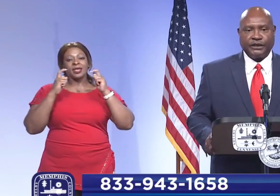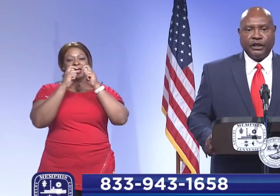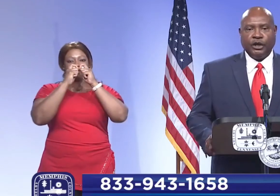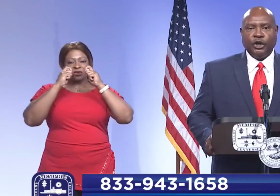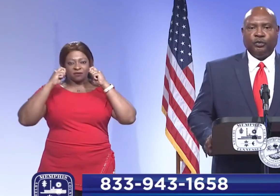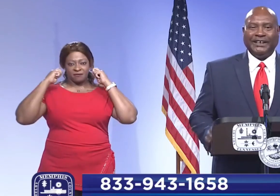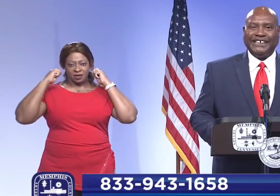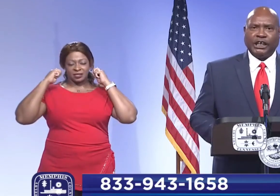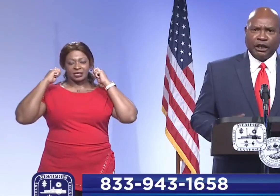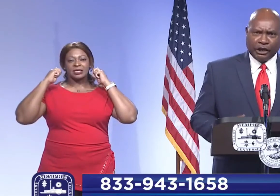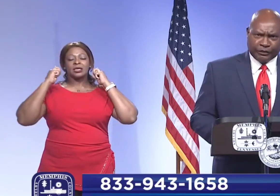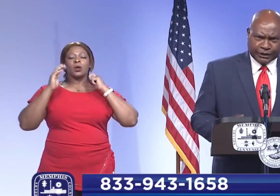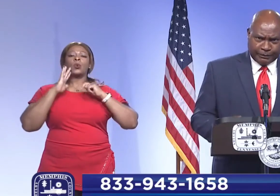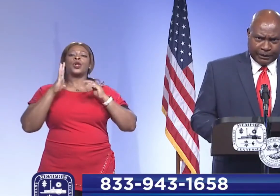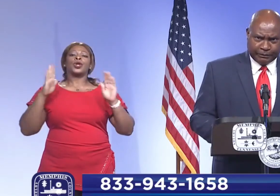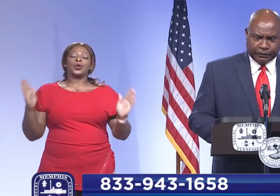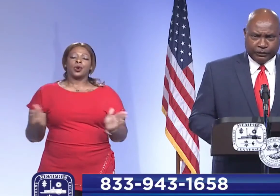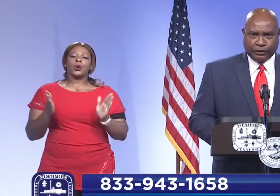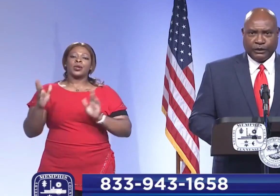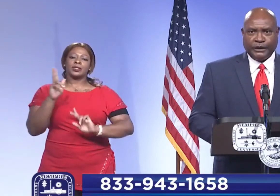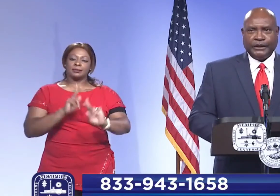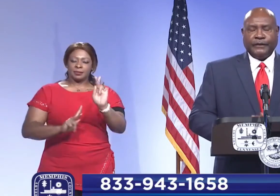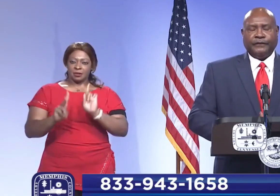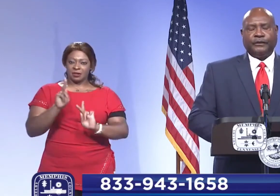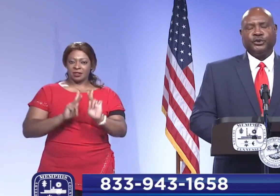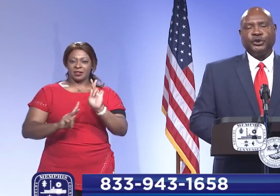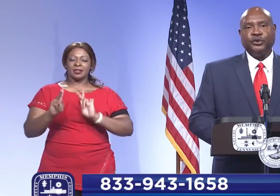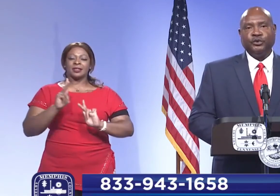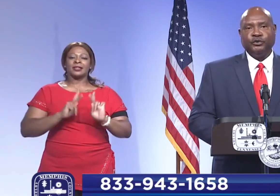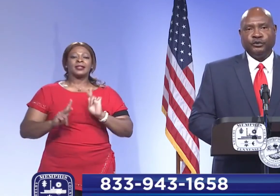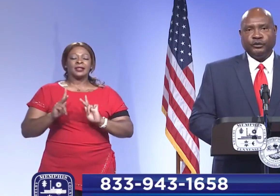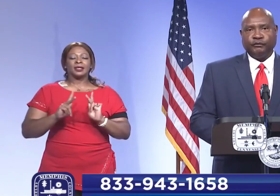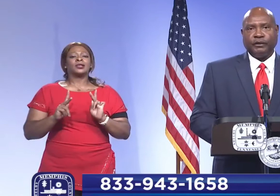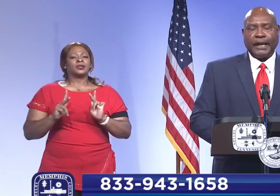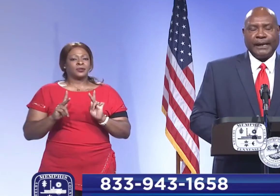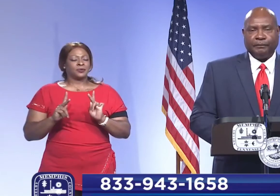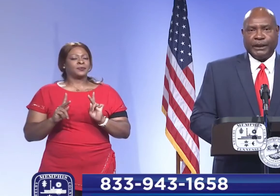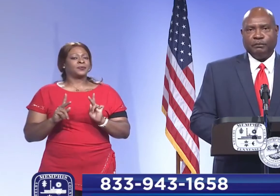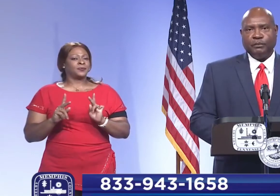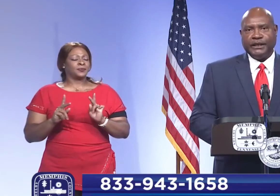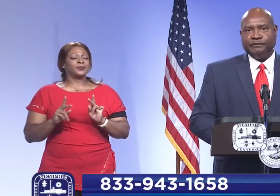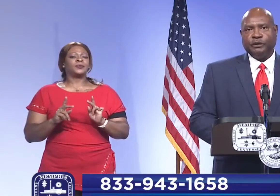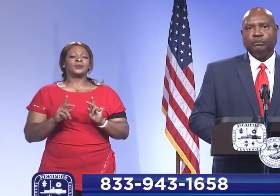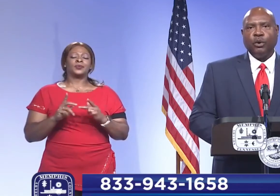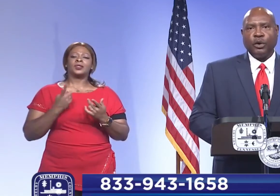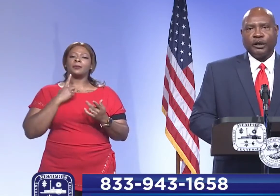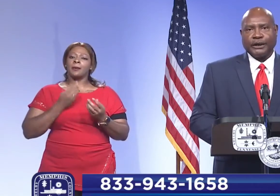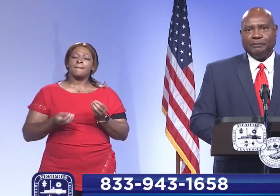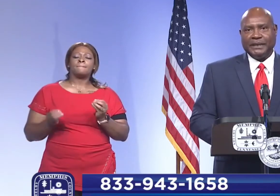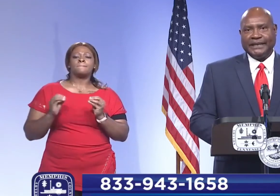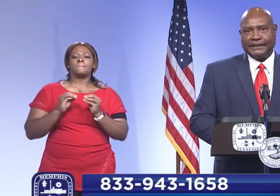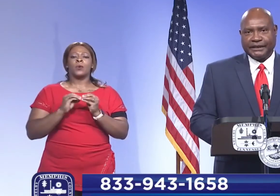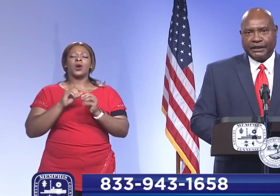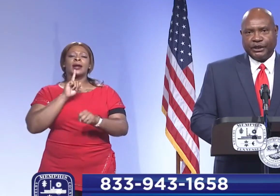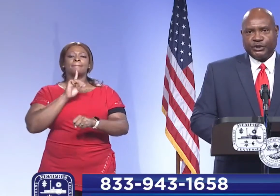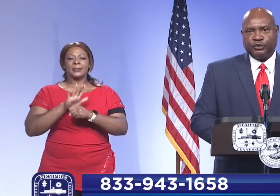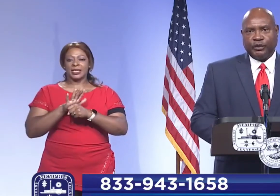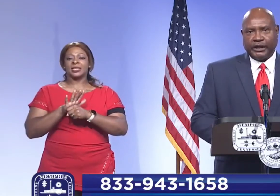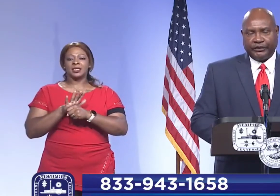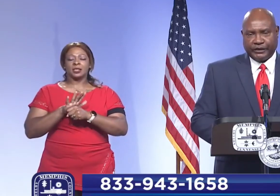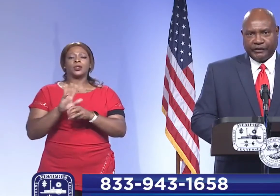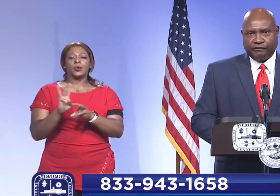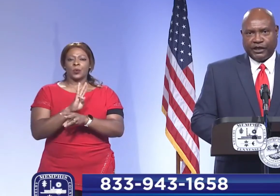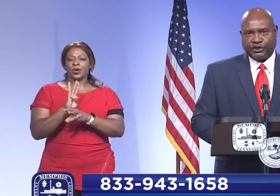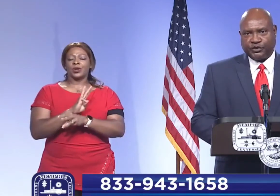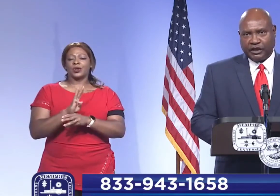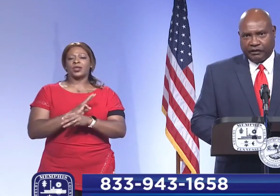coverings will encourage people to be even more committed to